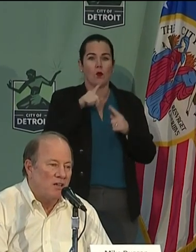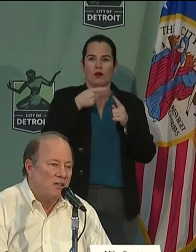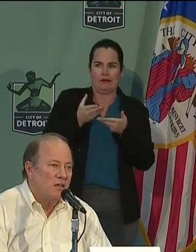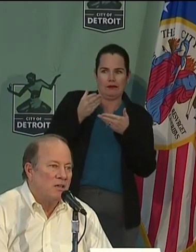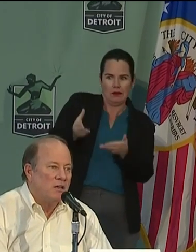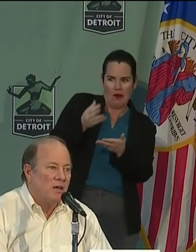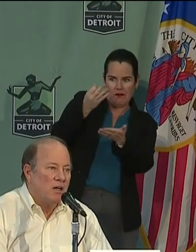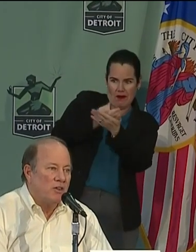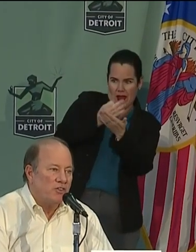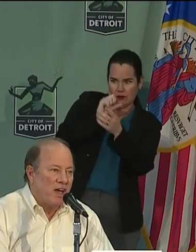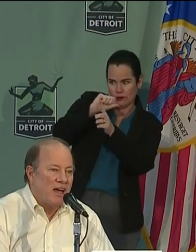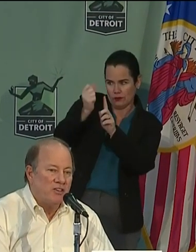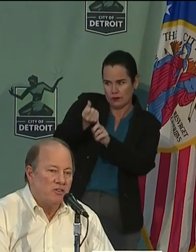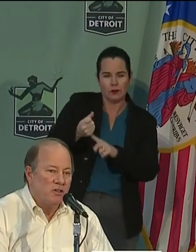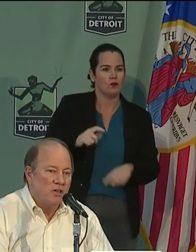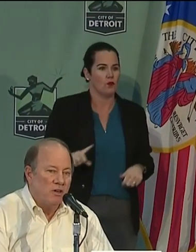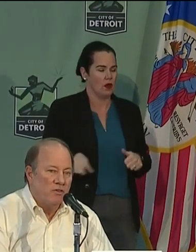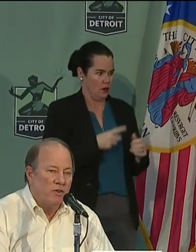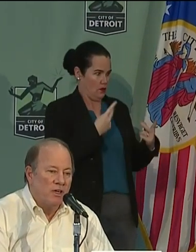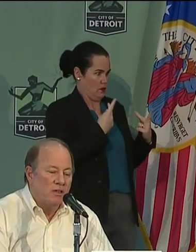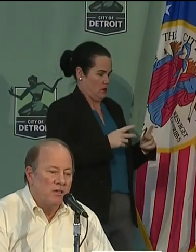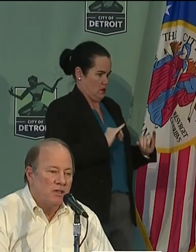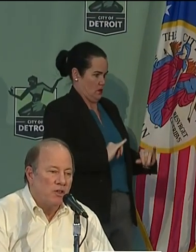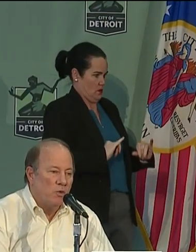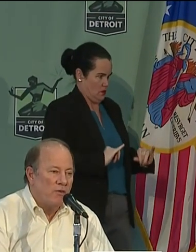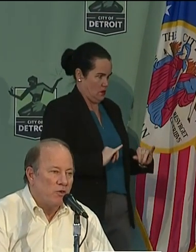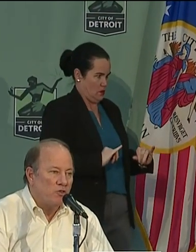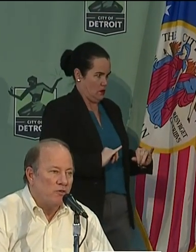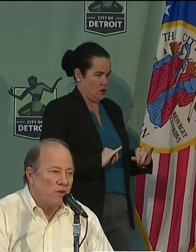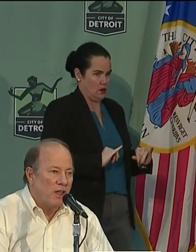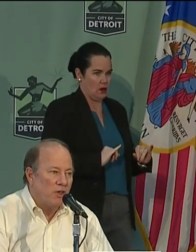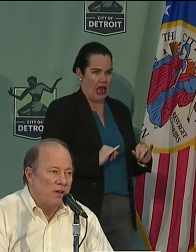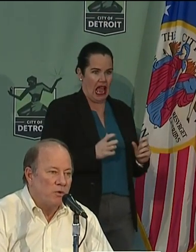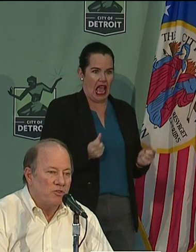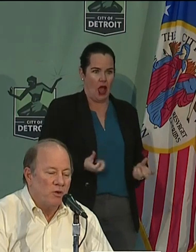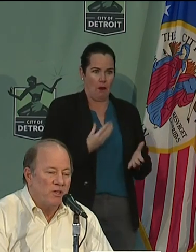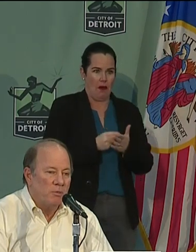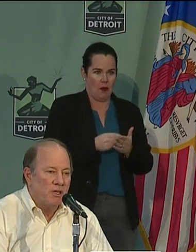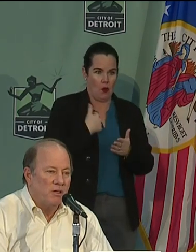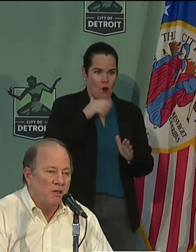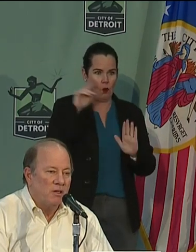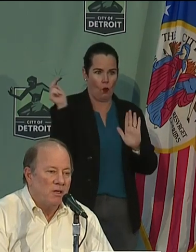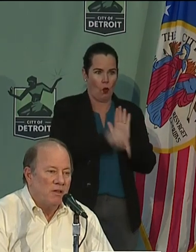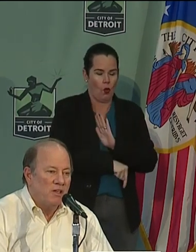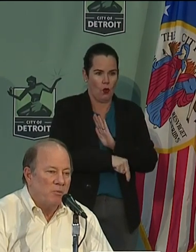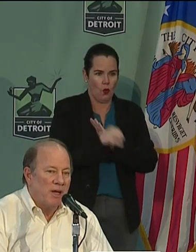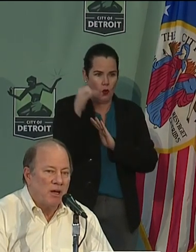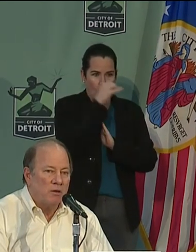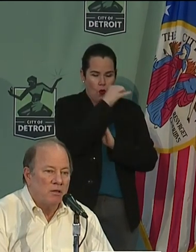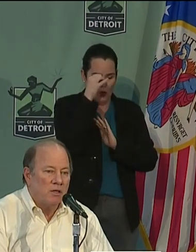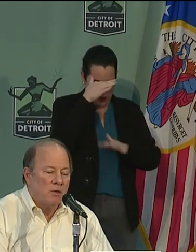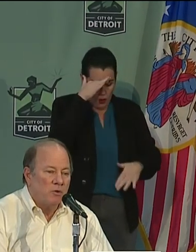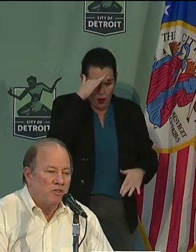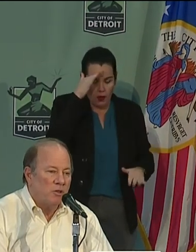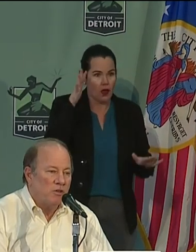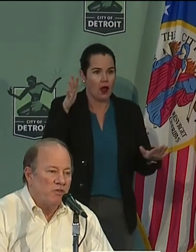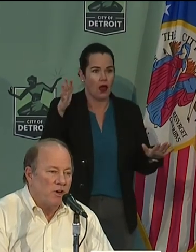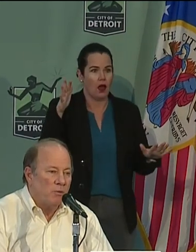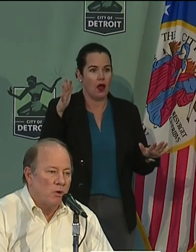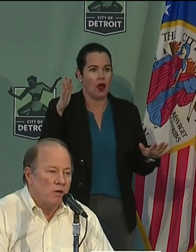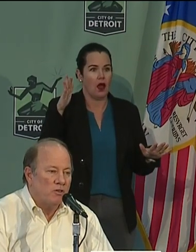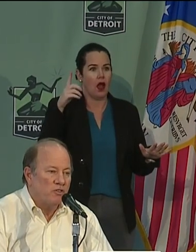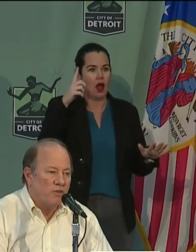saw the size of the revenue shortfall, I thought it was going to be, the impact was going to